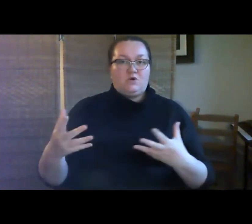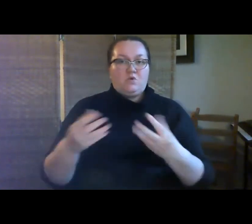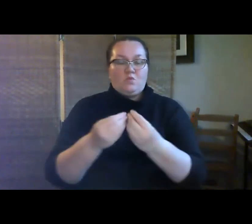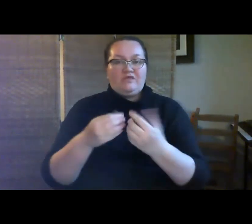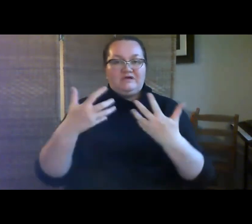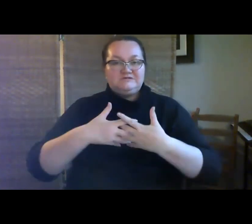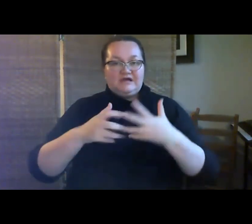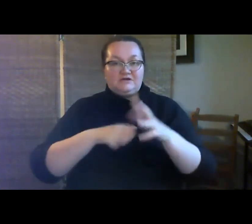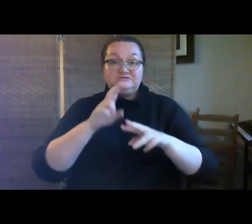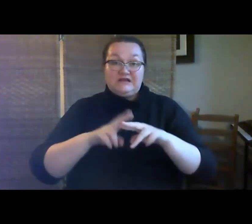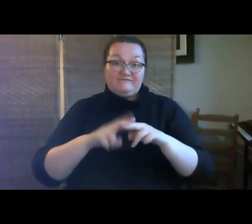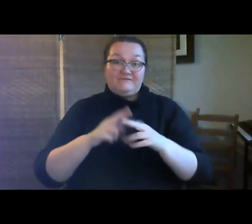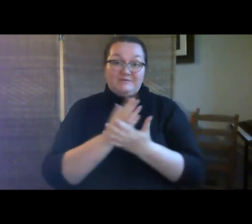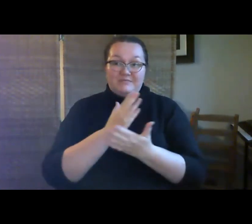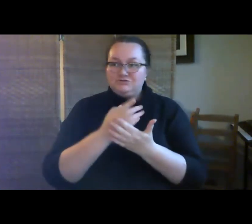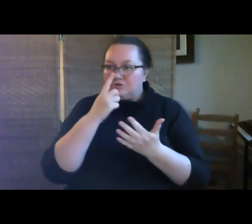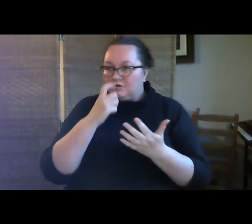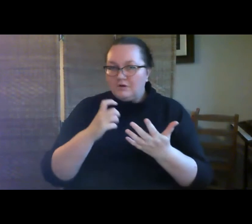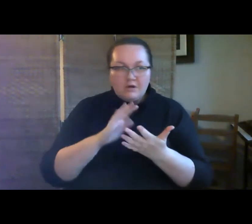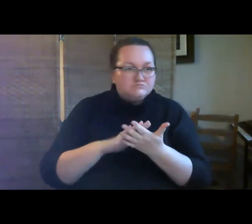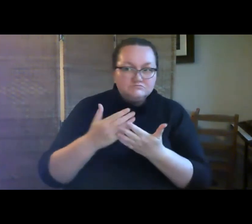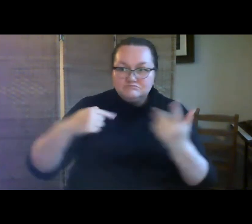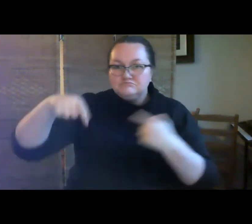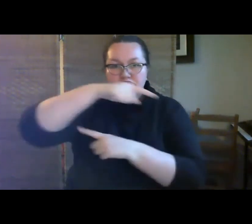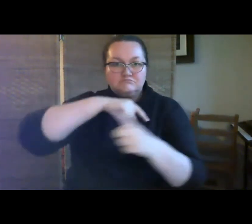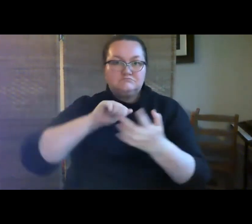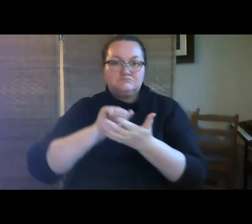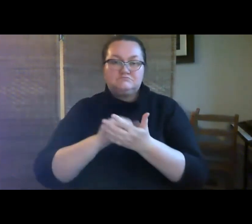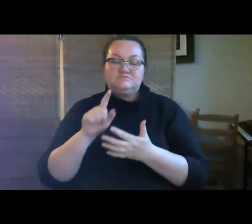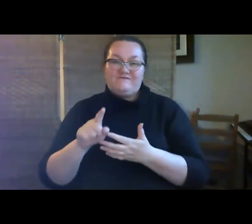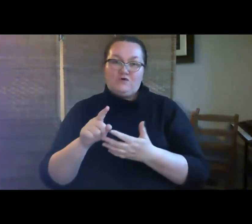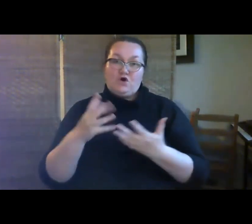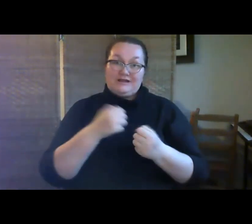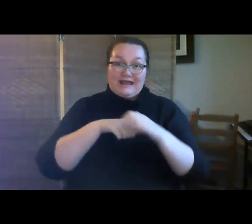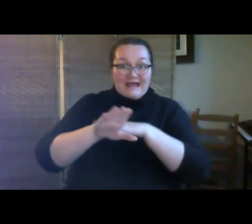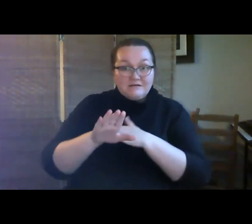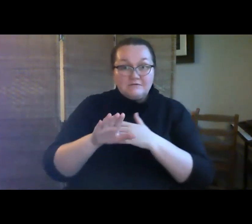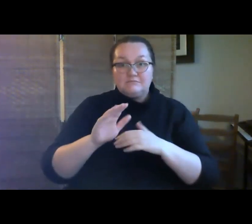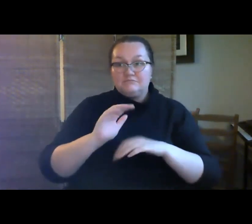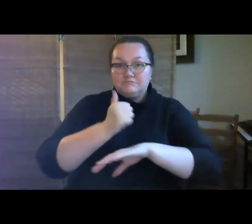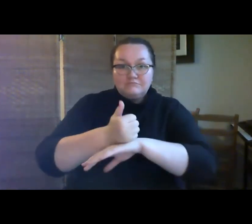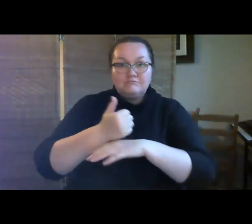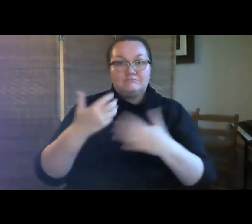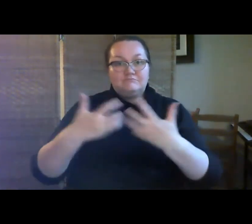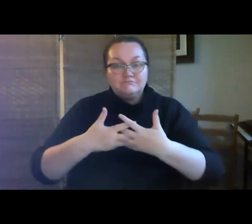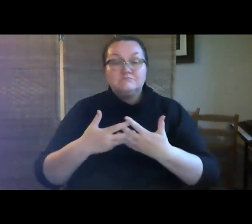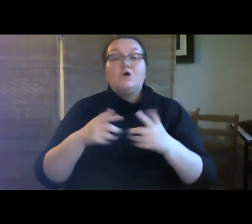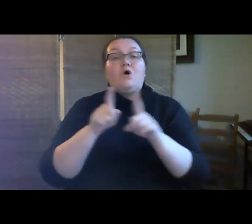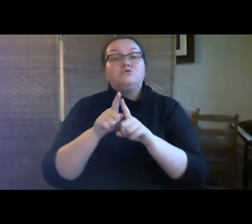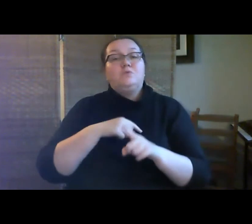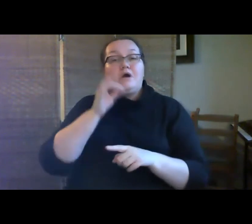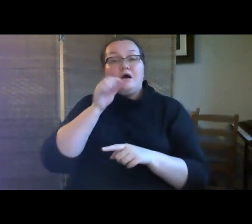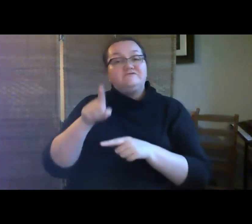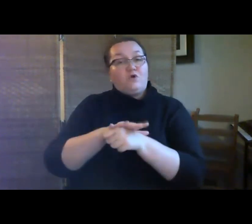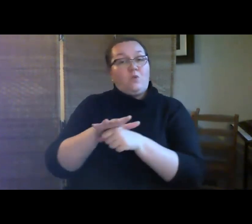where necessary for a get-in. And we also request a local liaison to be present with us who can assist in